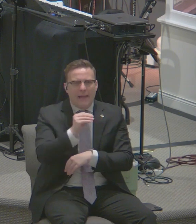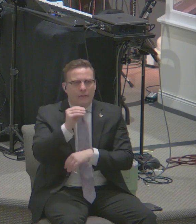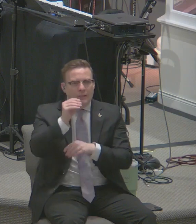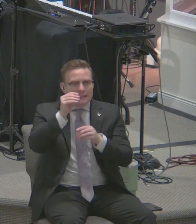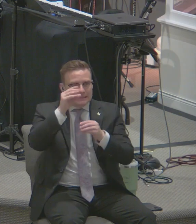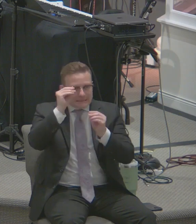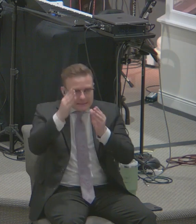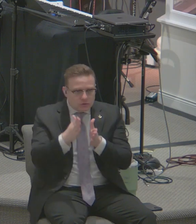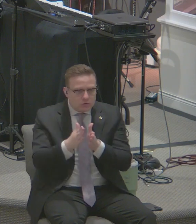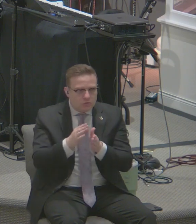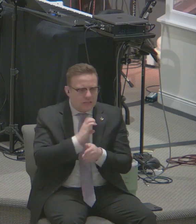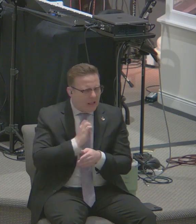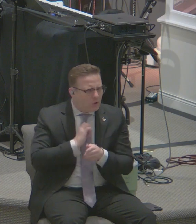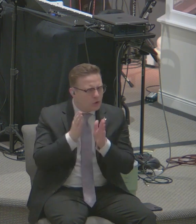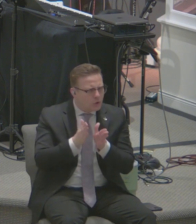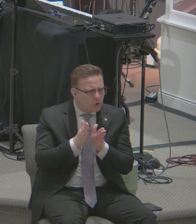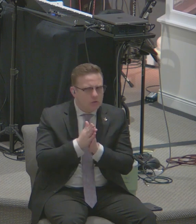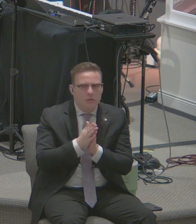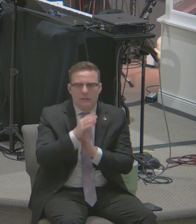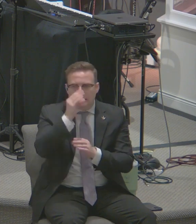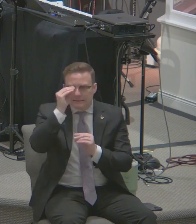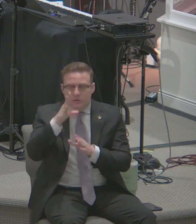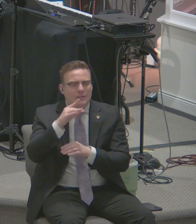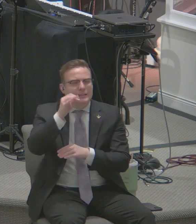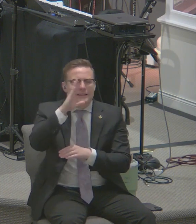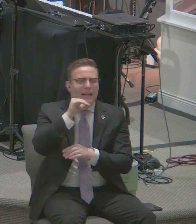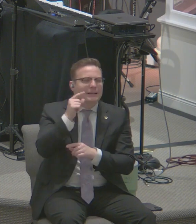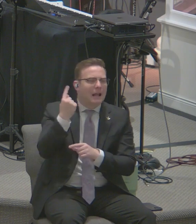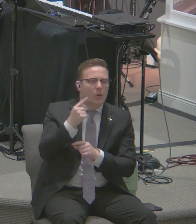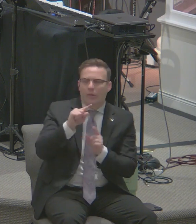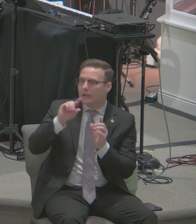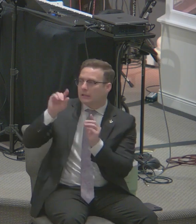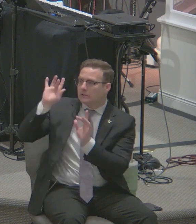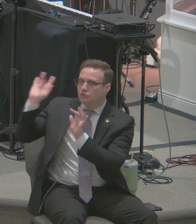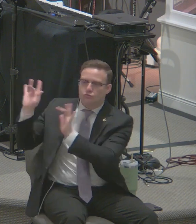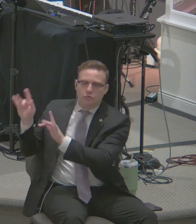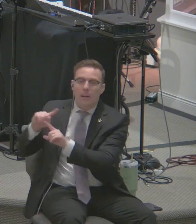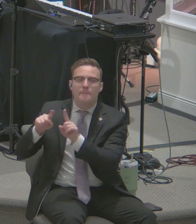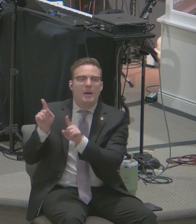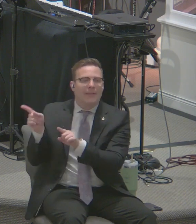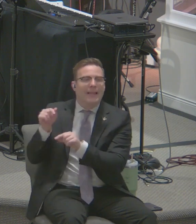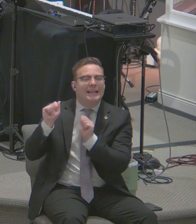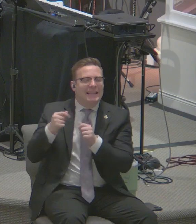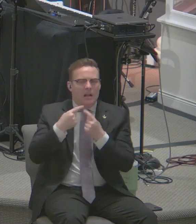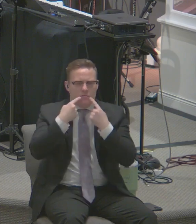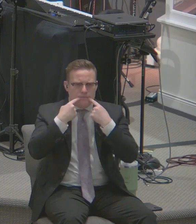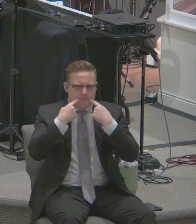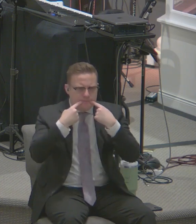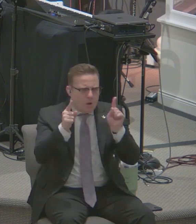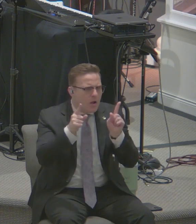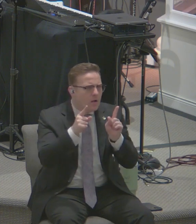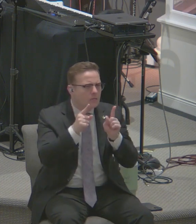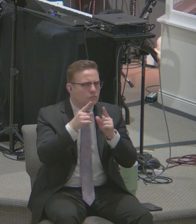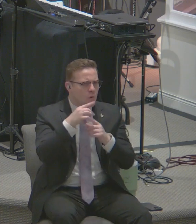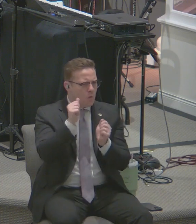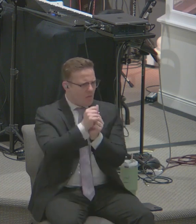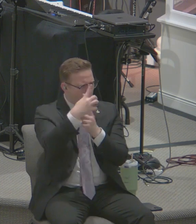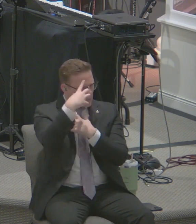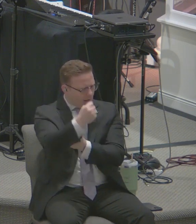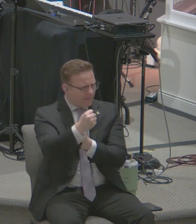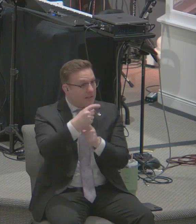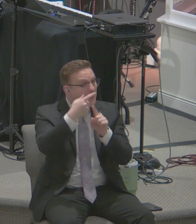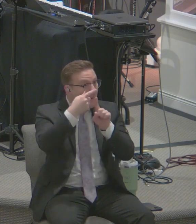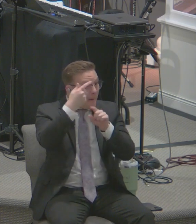that God's word would not just be given to them, but that their mouths would be open boldly because the forces